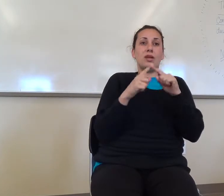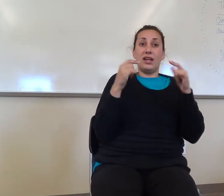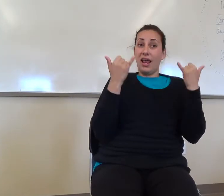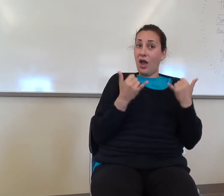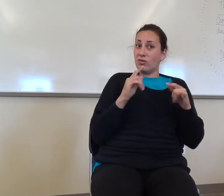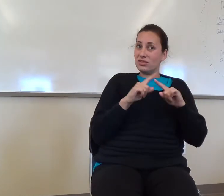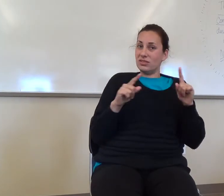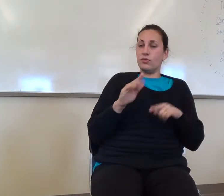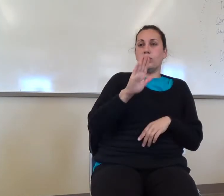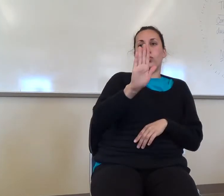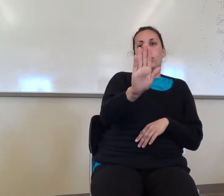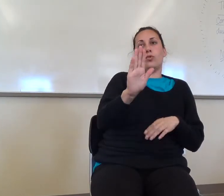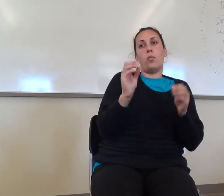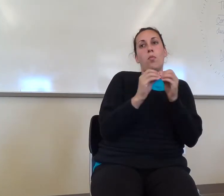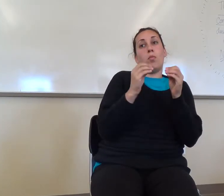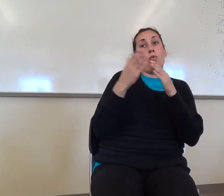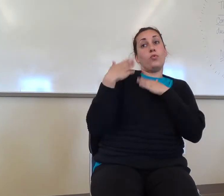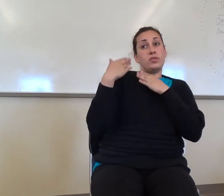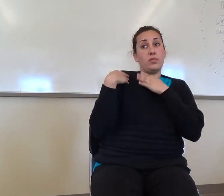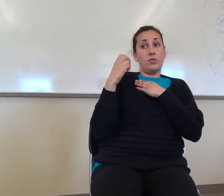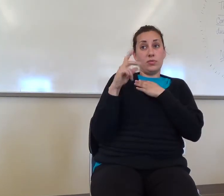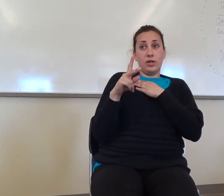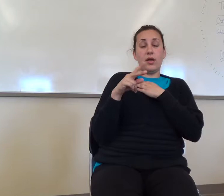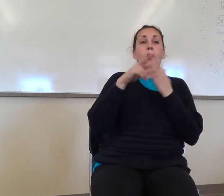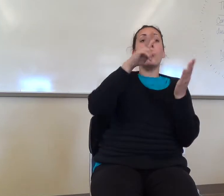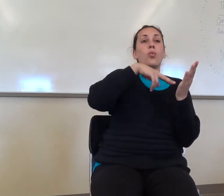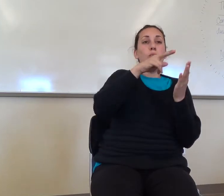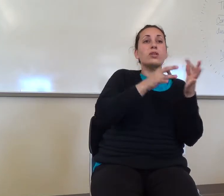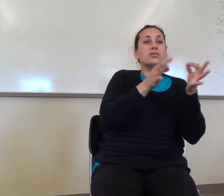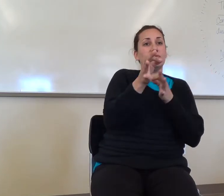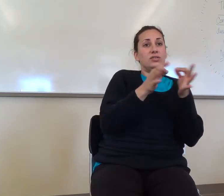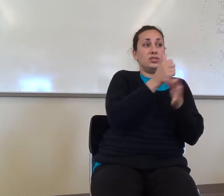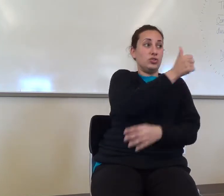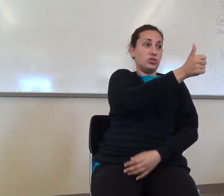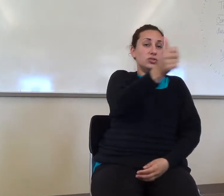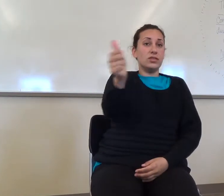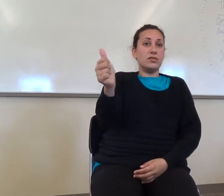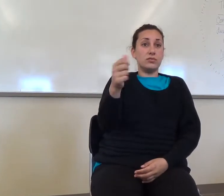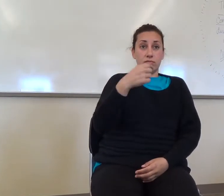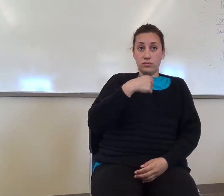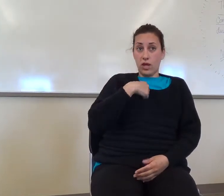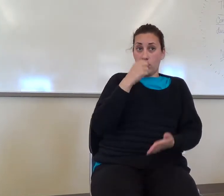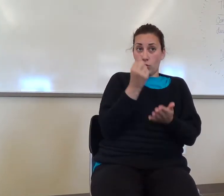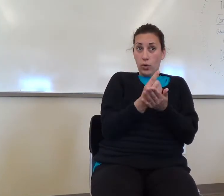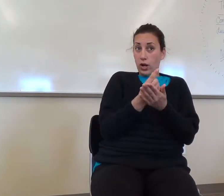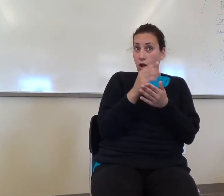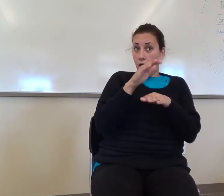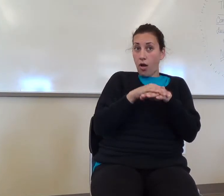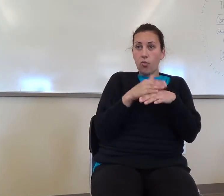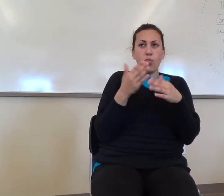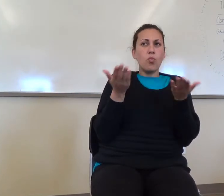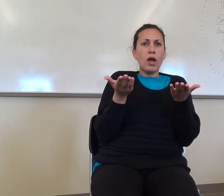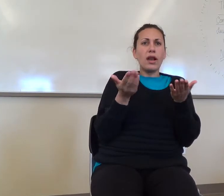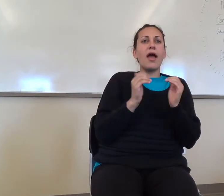But remember, read the directions. You will be graded on both your annotating,